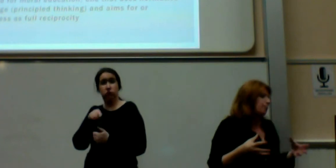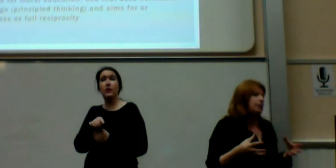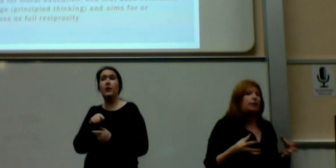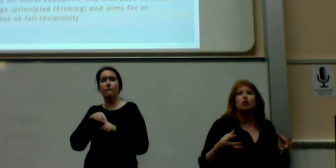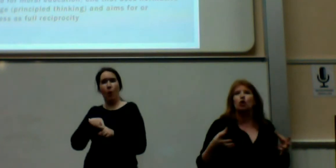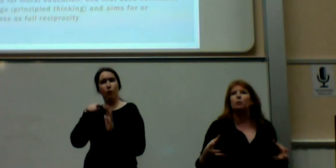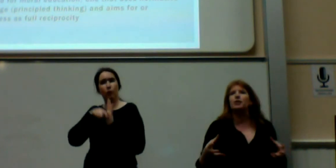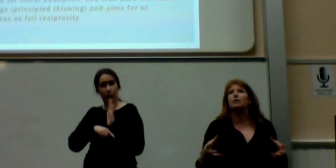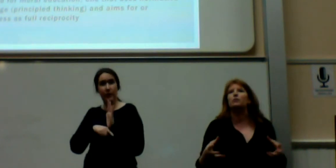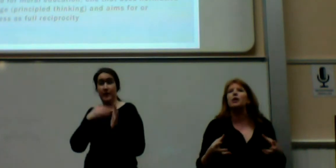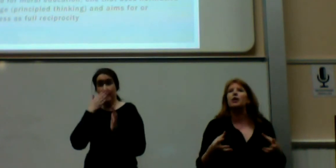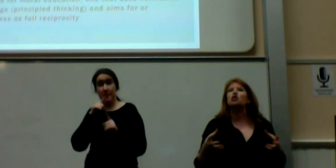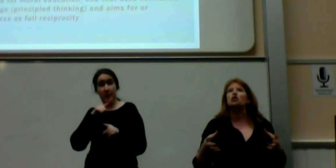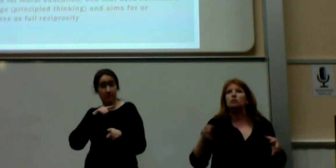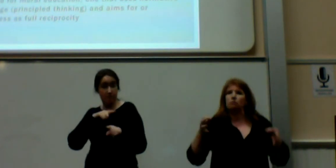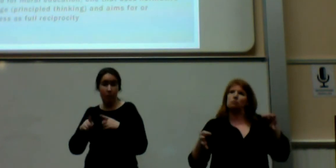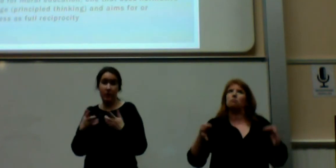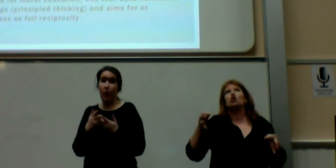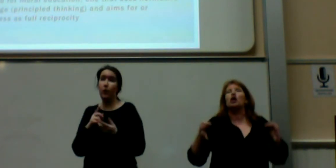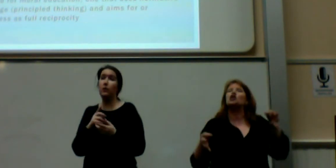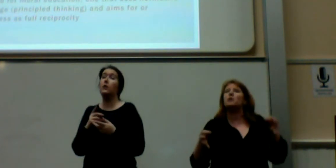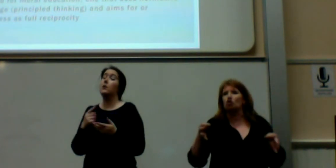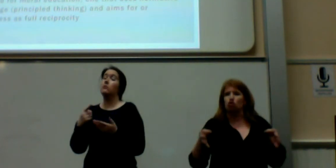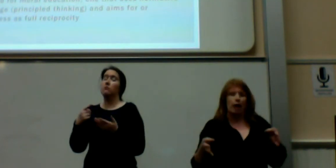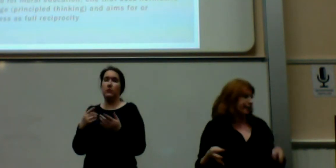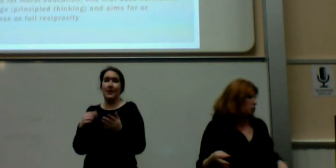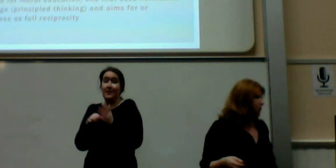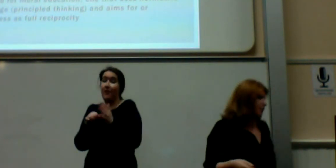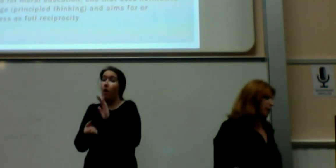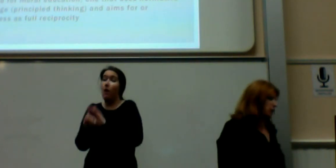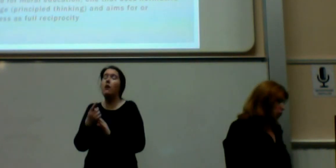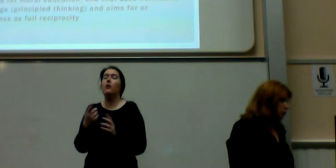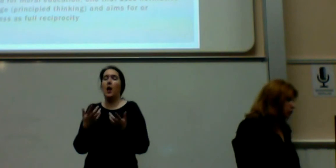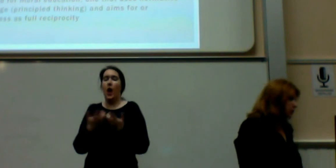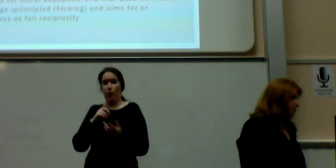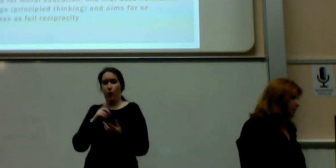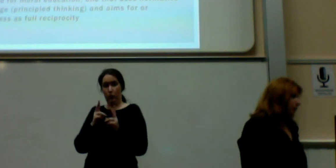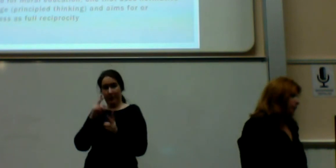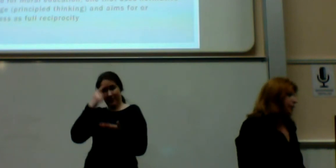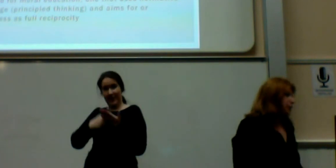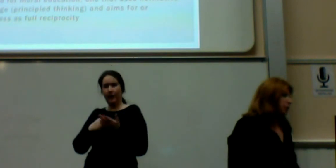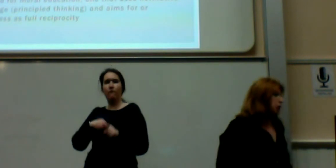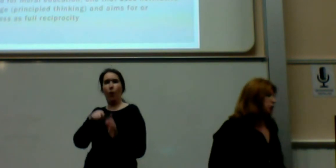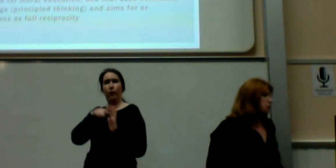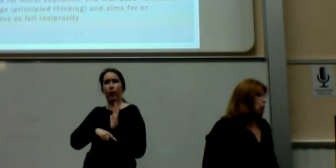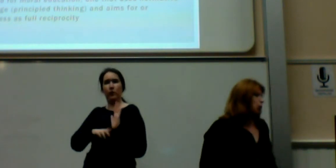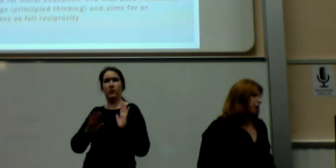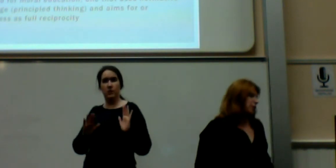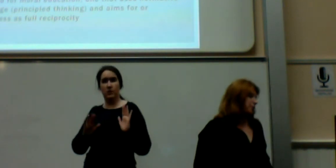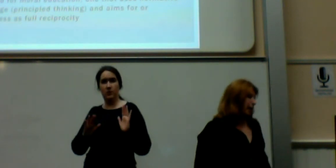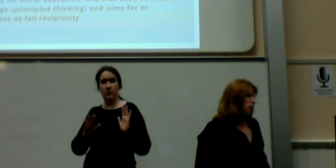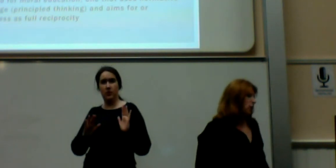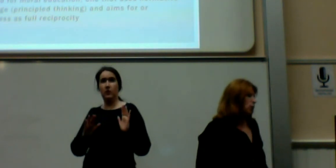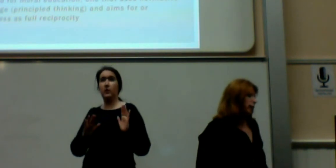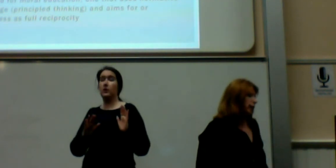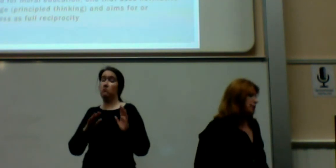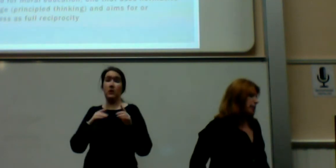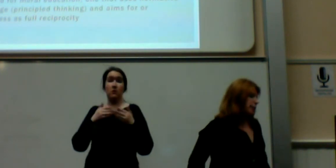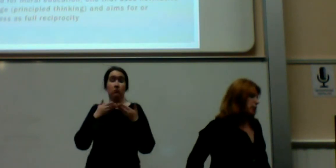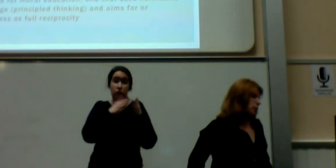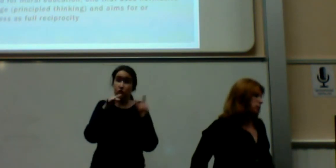of the dominant interpretive judgment strategy that they use. And it occurs both at the